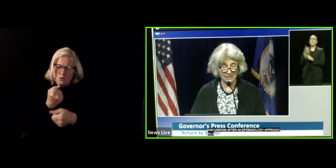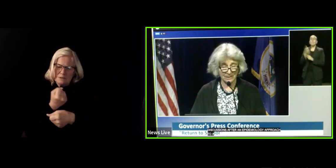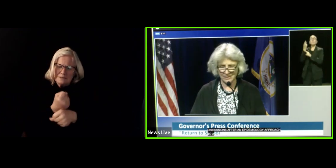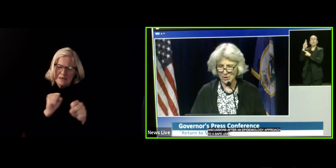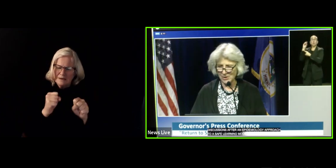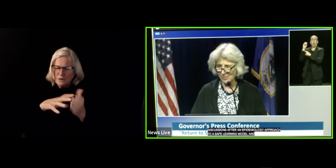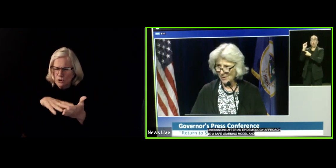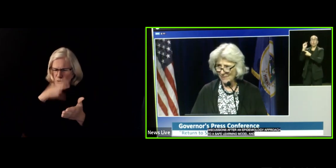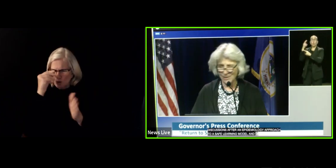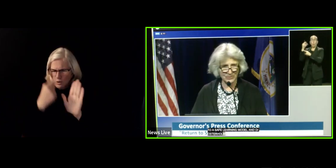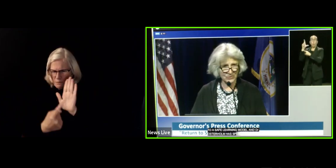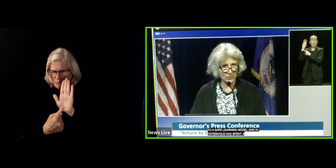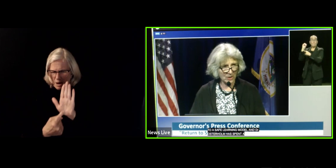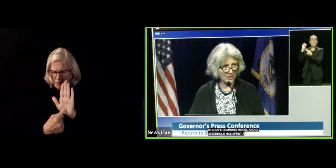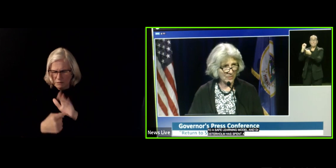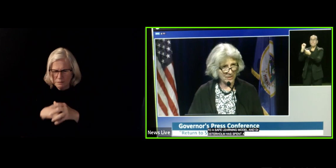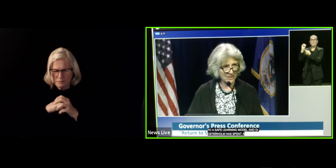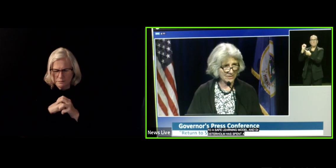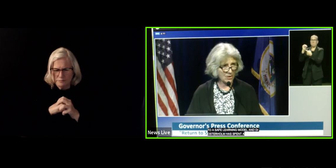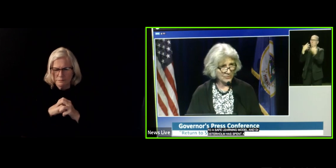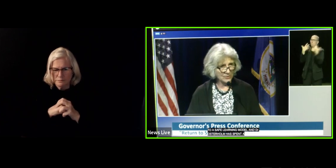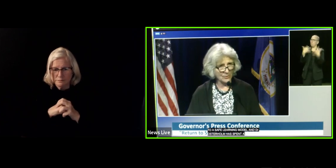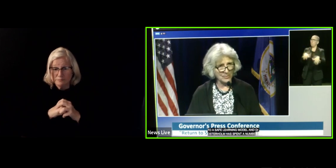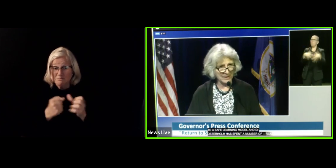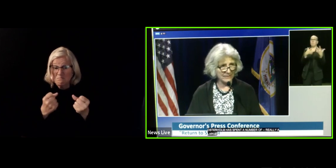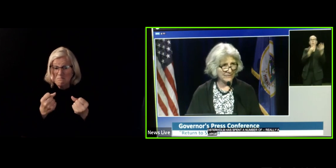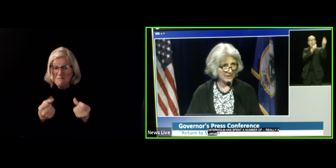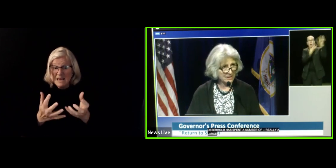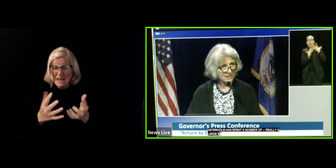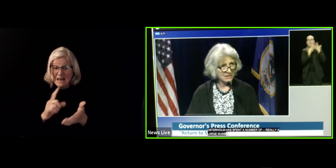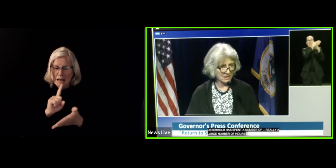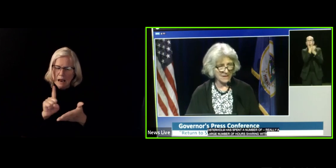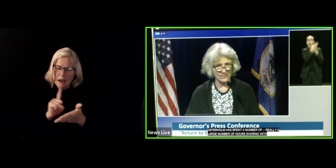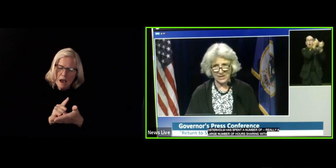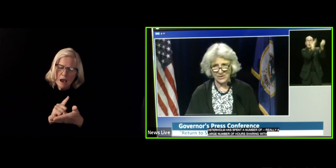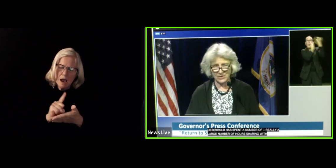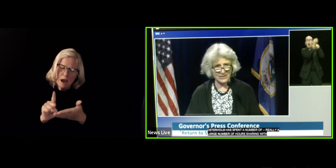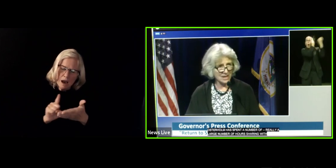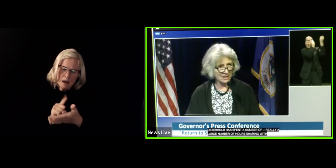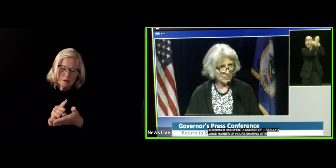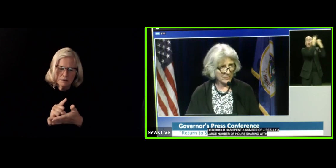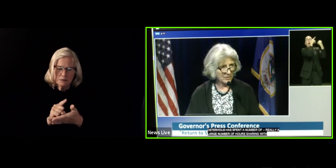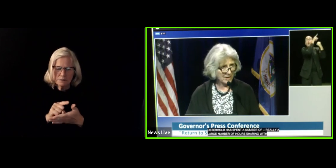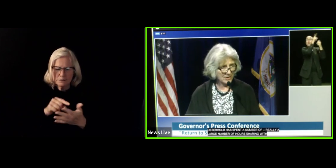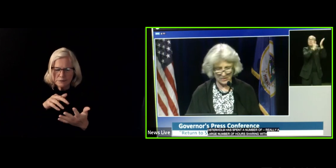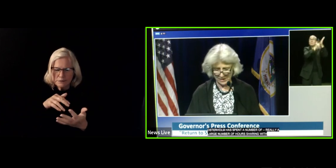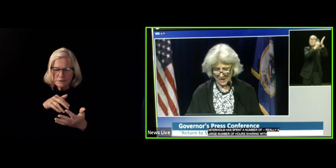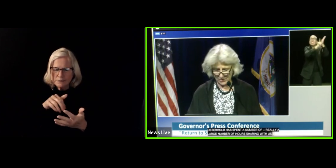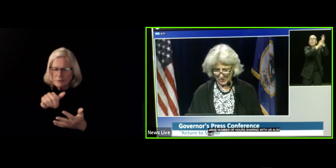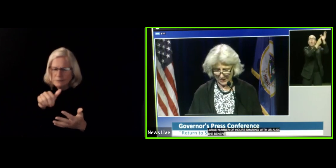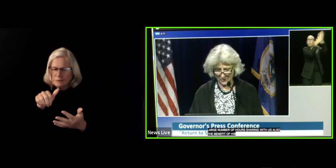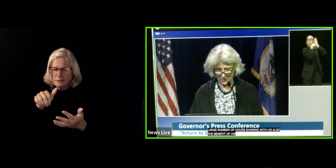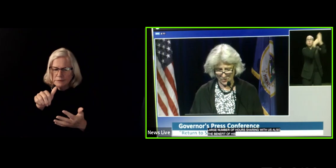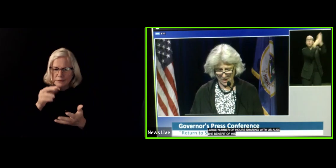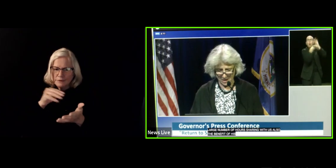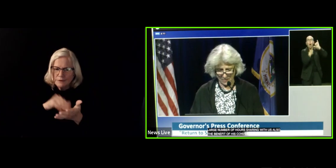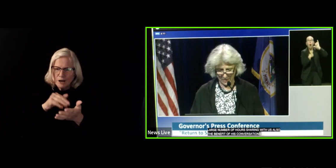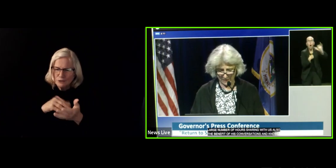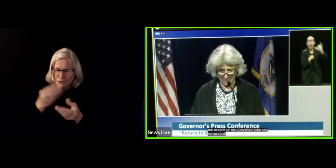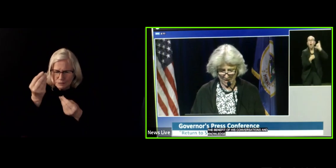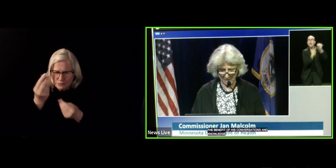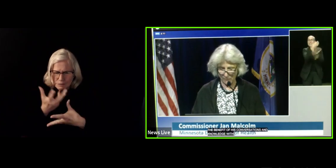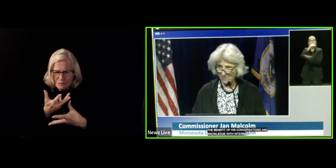really a large number of hours sharing with us also the benefit of his conversations and knowledge with international and national leaders. So I